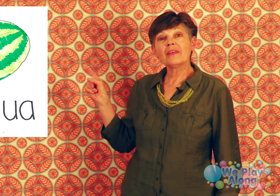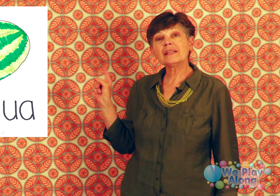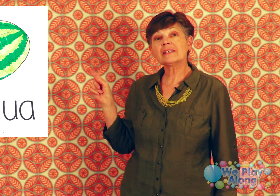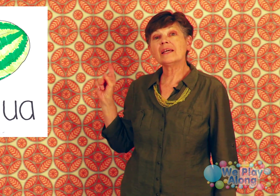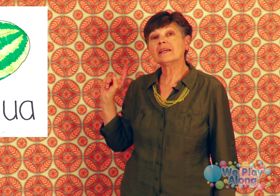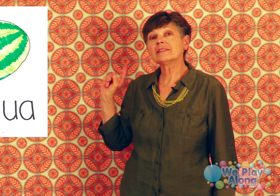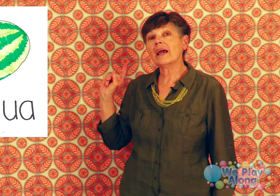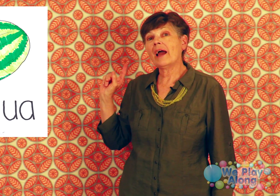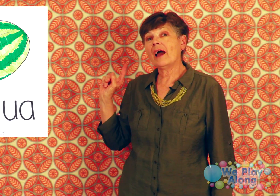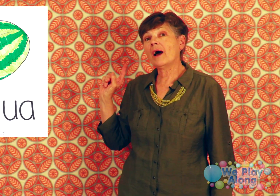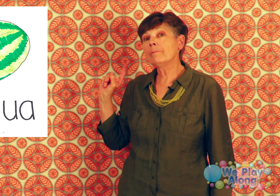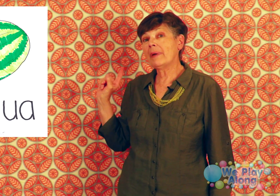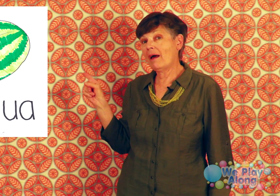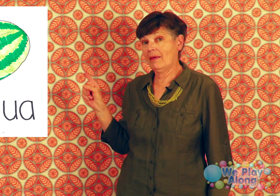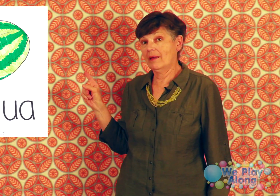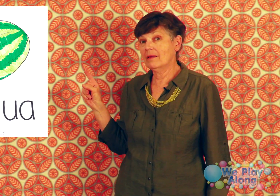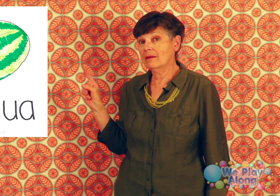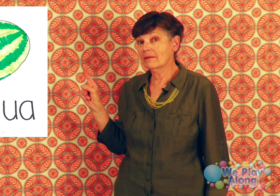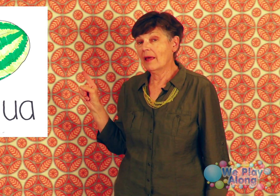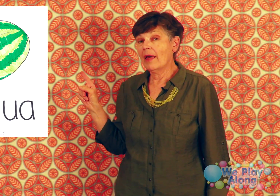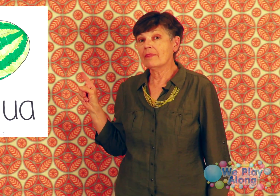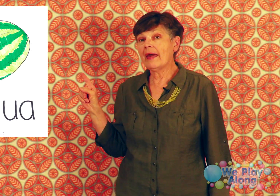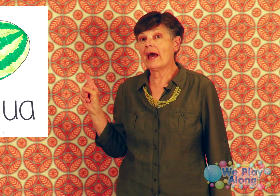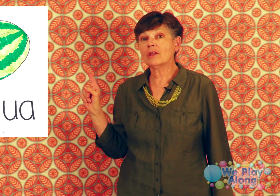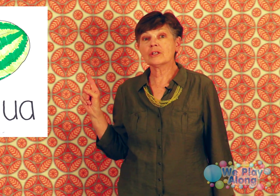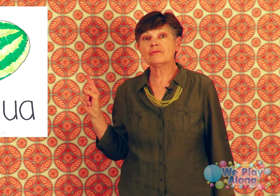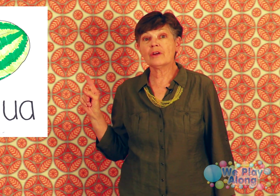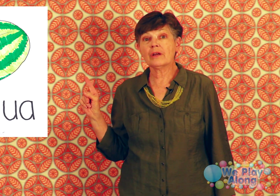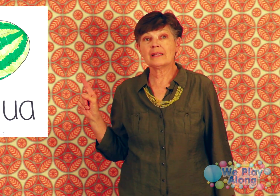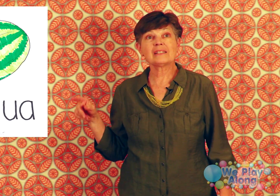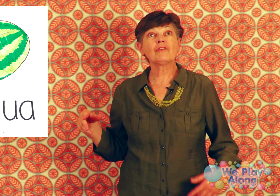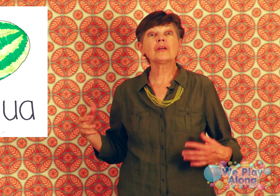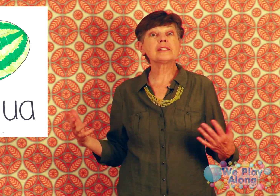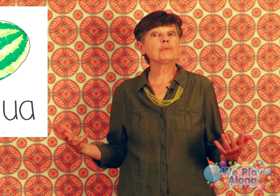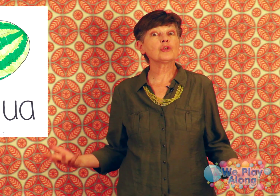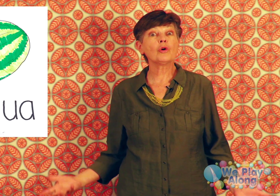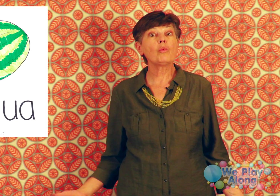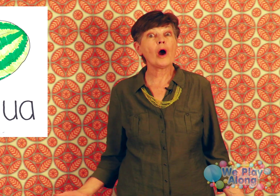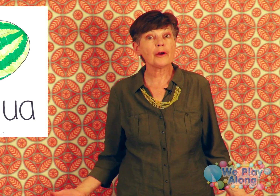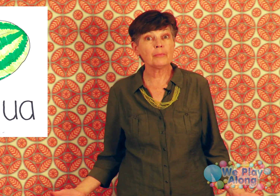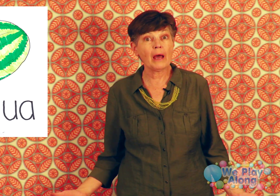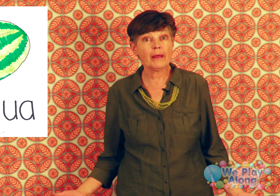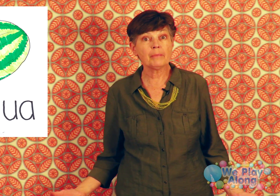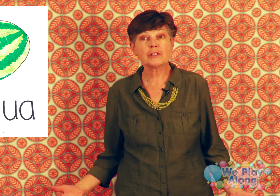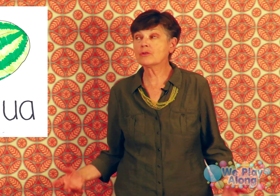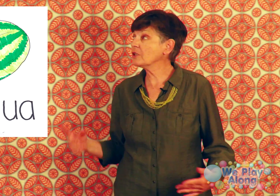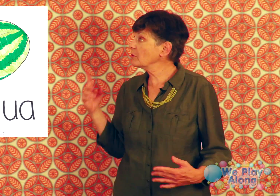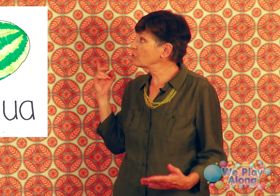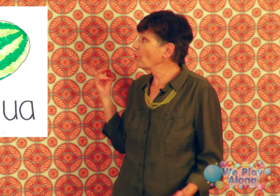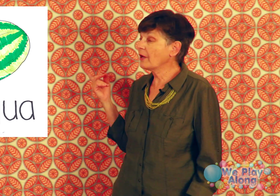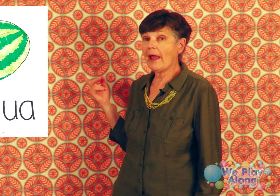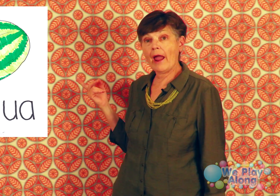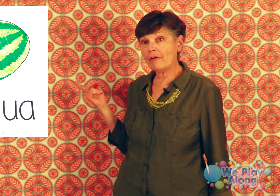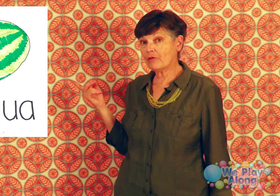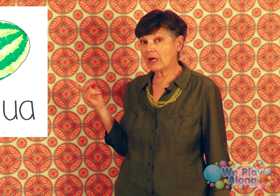This is a melon that it's very similar to a watermelon, but this one's grown in